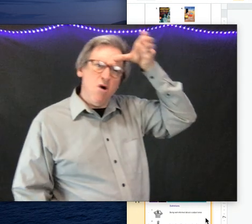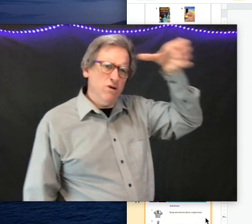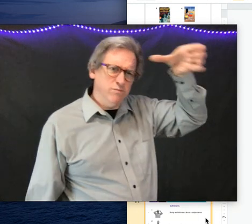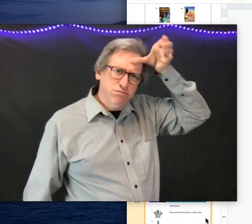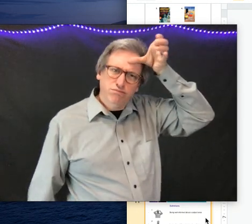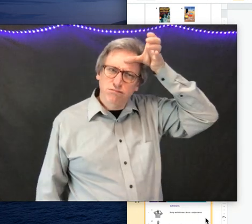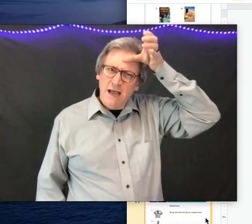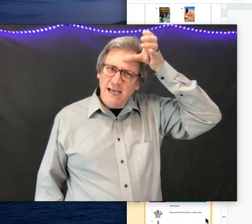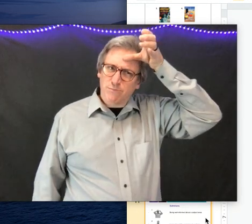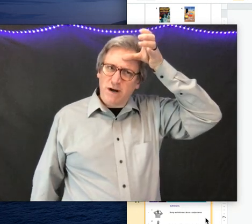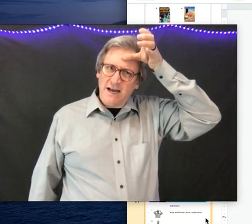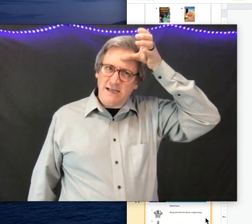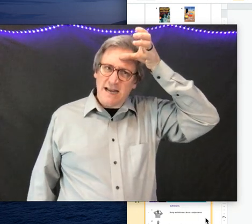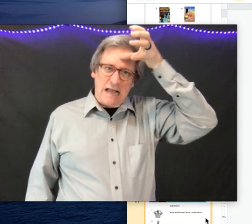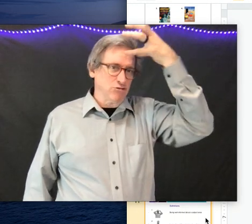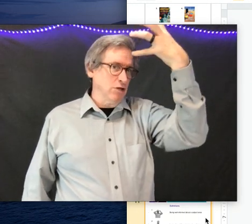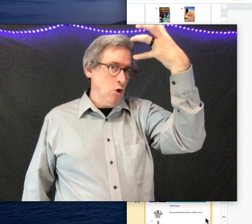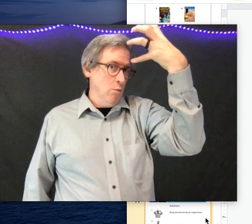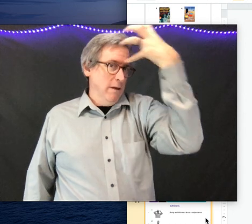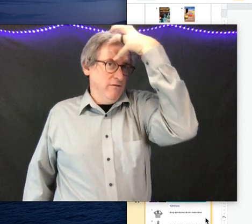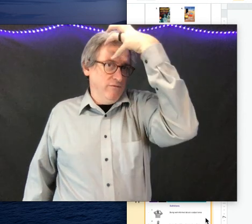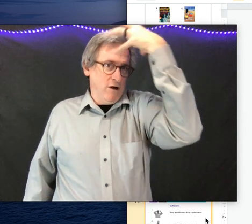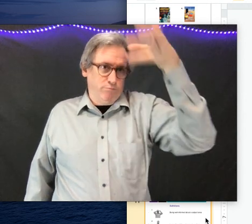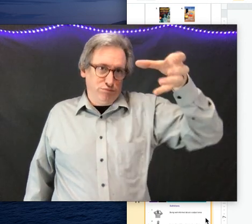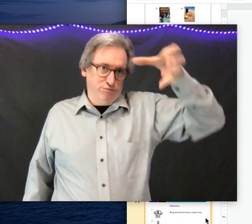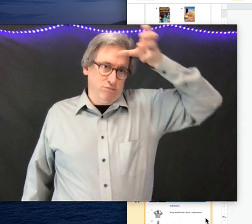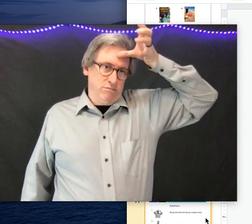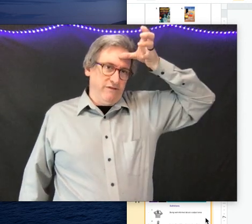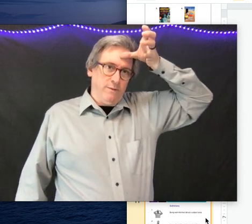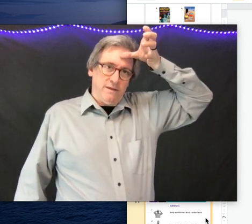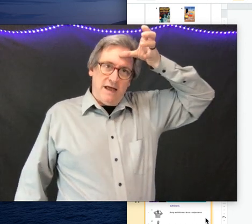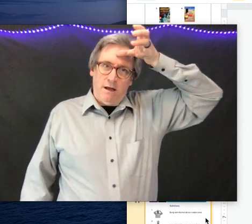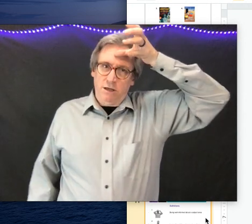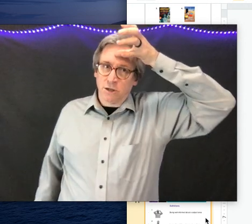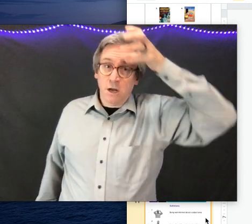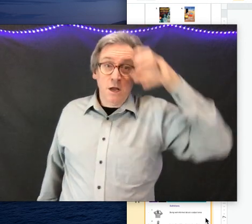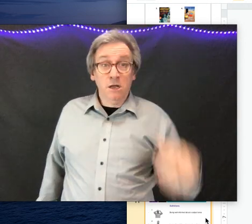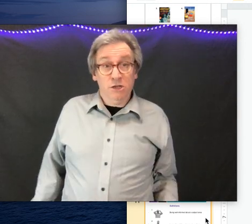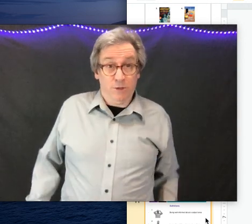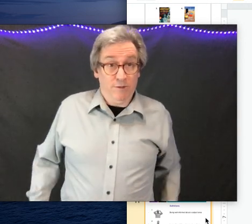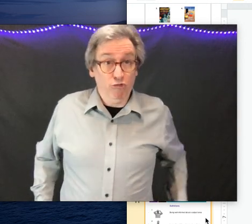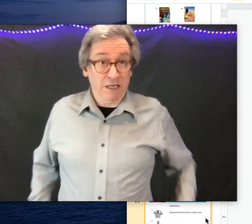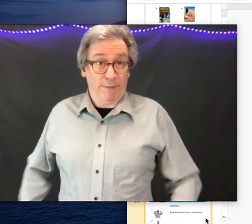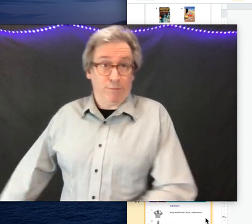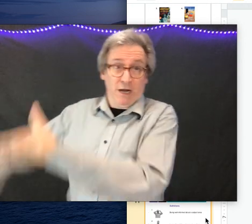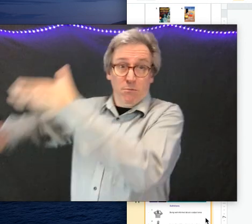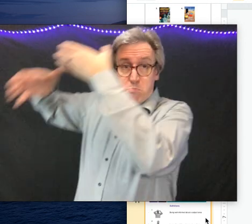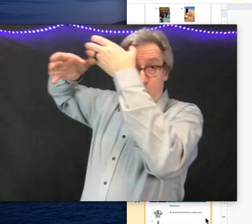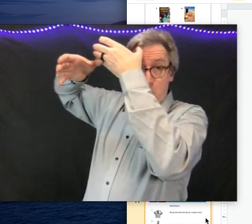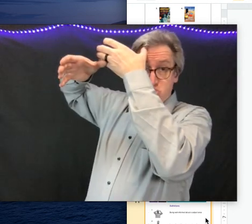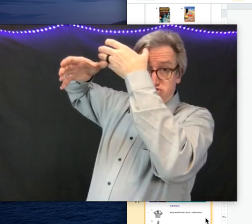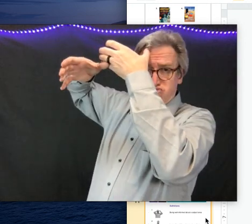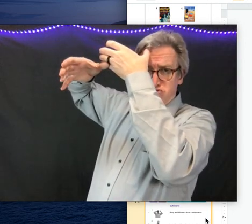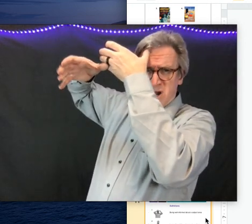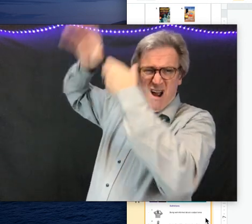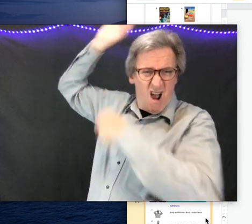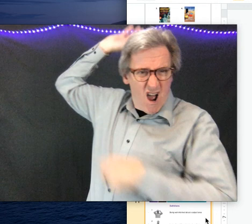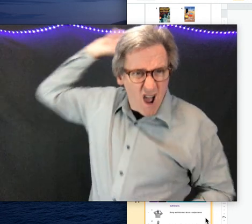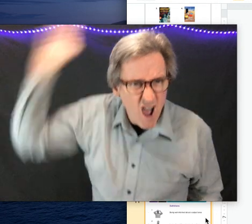he knows. His brain has an extra lobe on front, filled with that knowledge. You mean really big brain? Ooh.